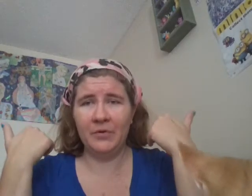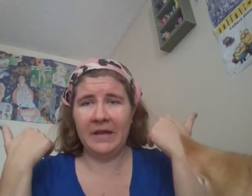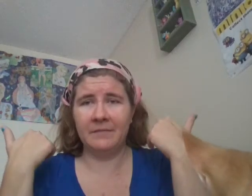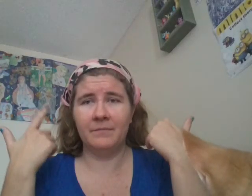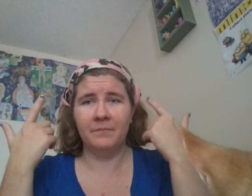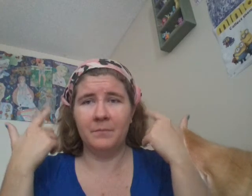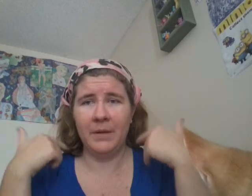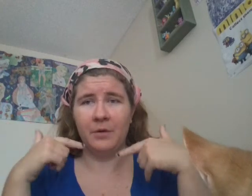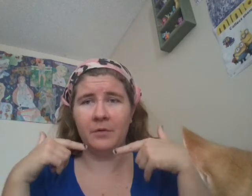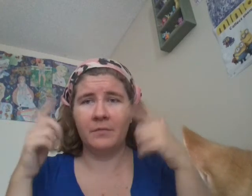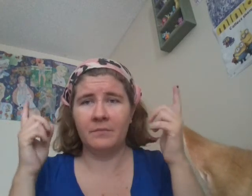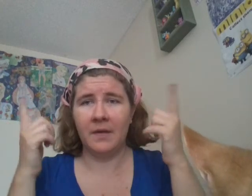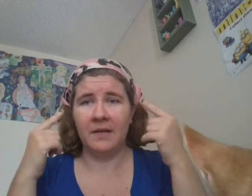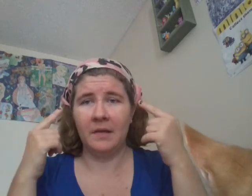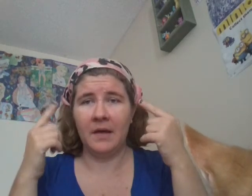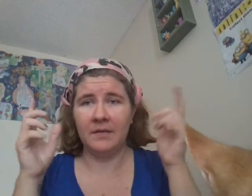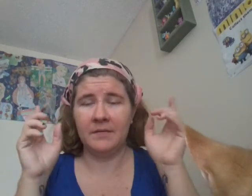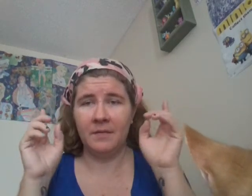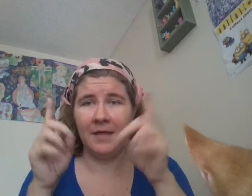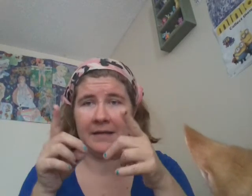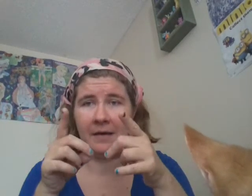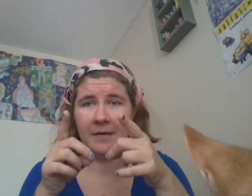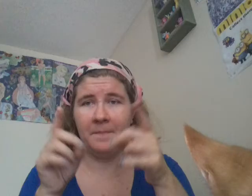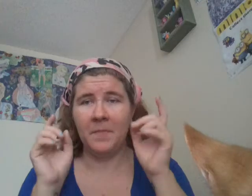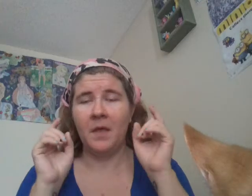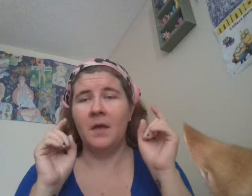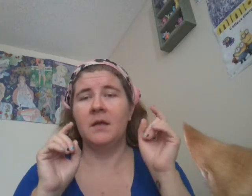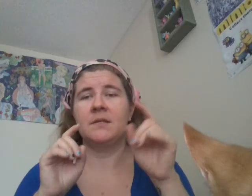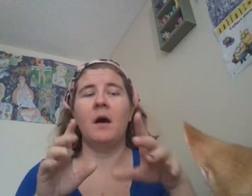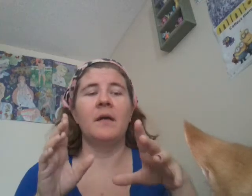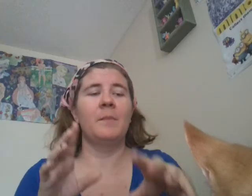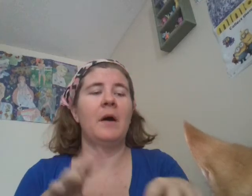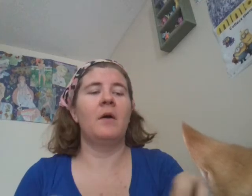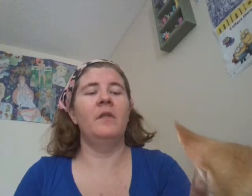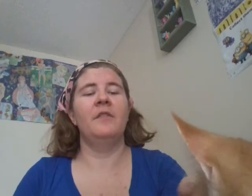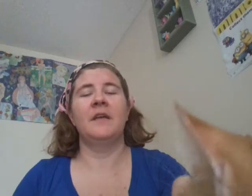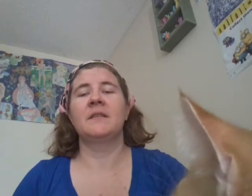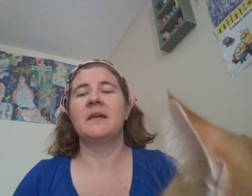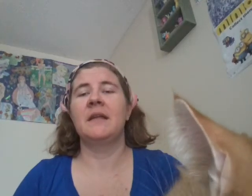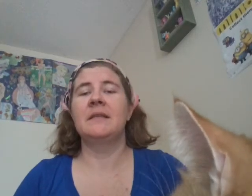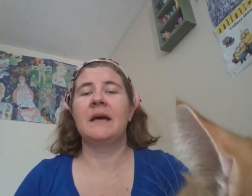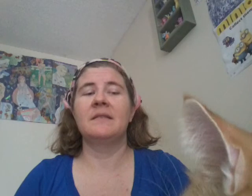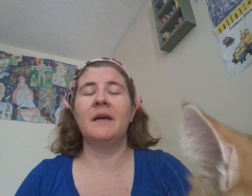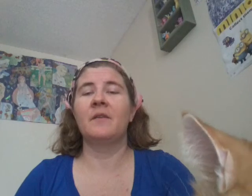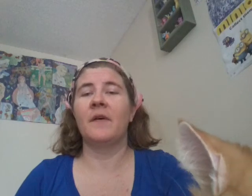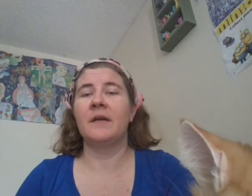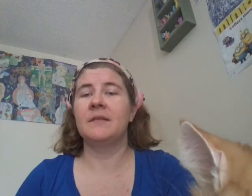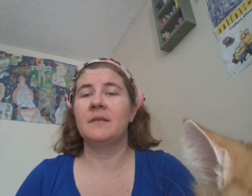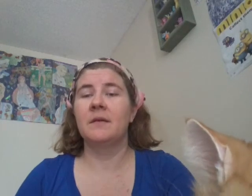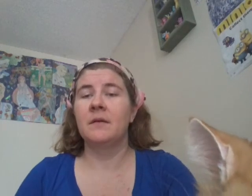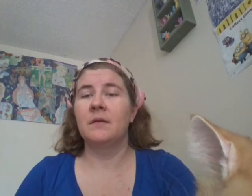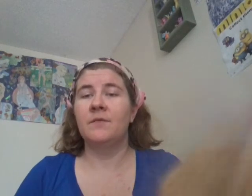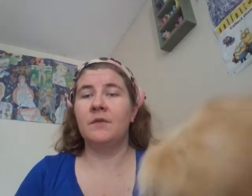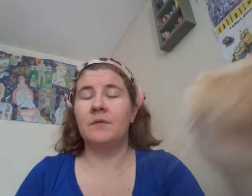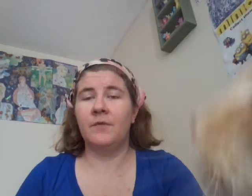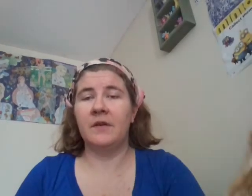brunette, beard, his allies. That guy. He's talking about all the things that he's had to sacrifice for